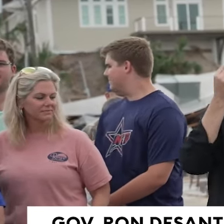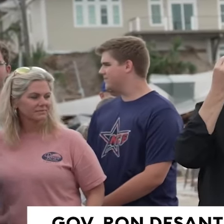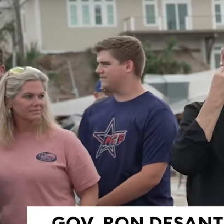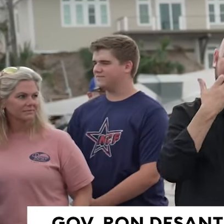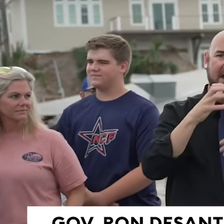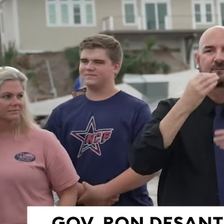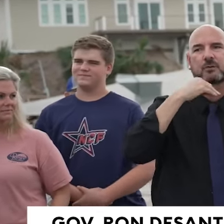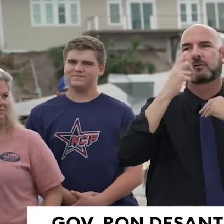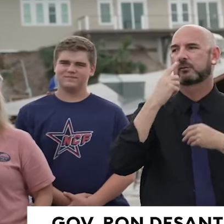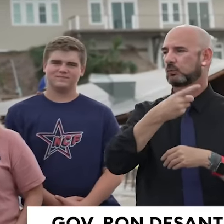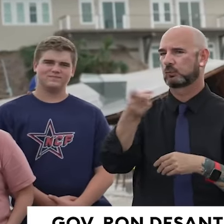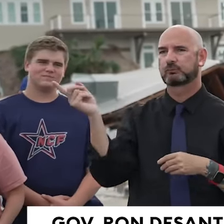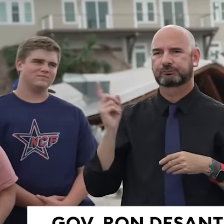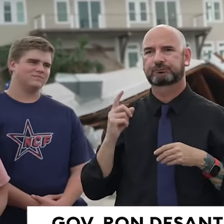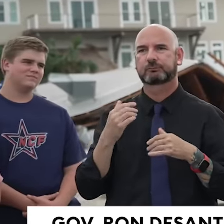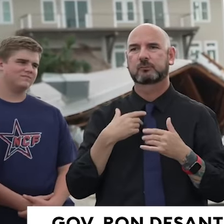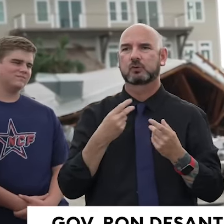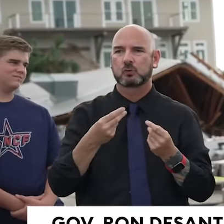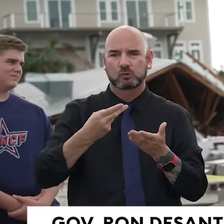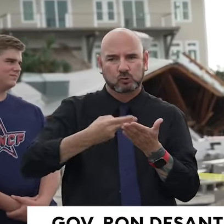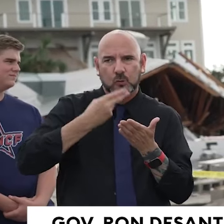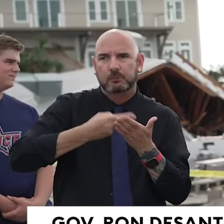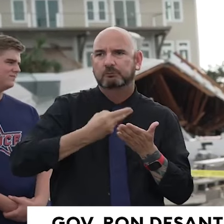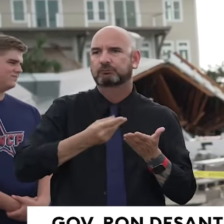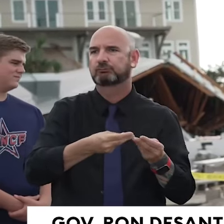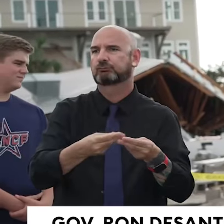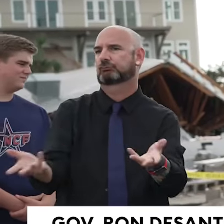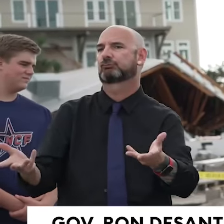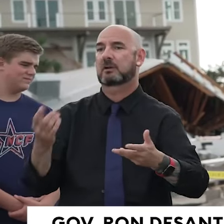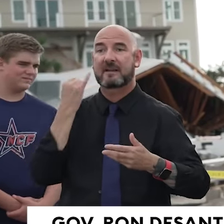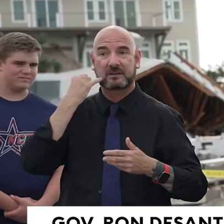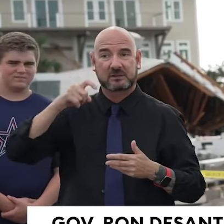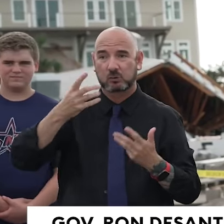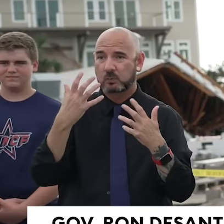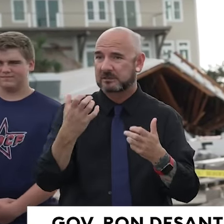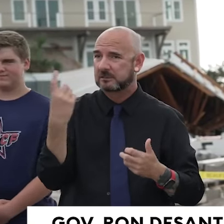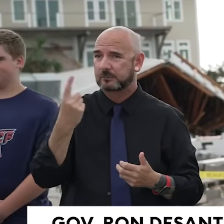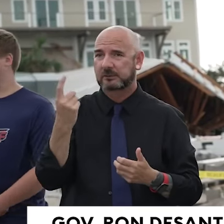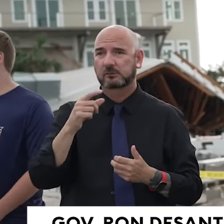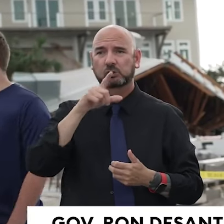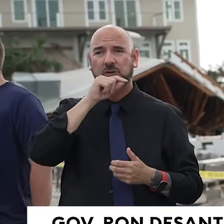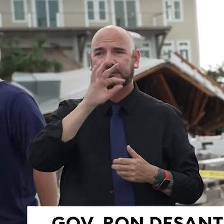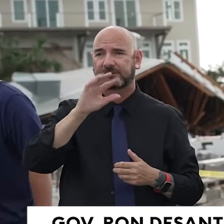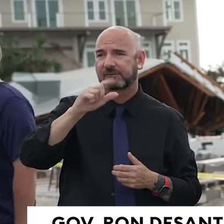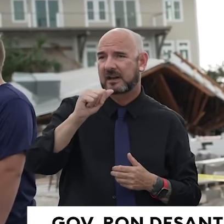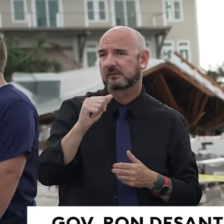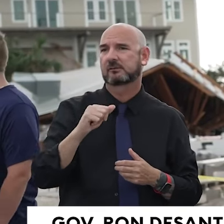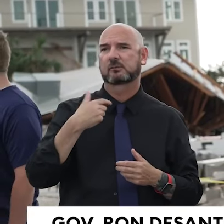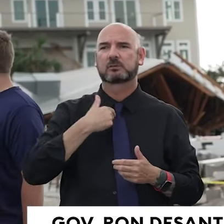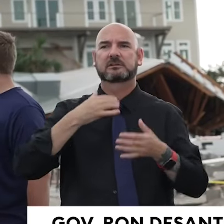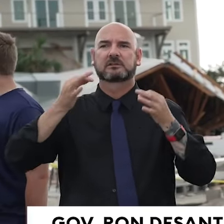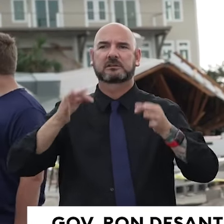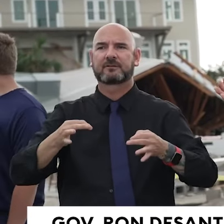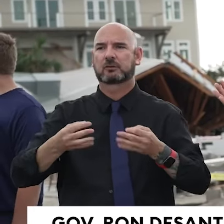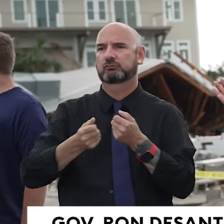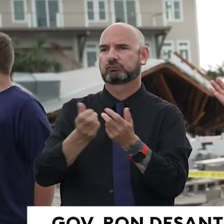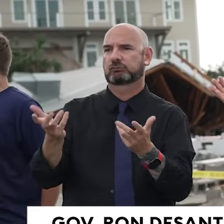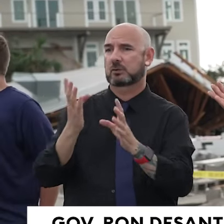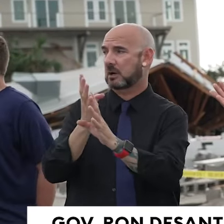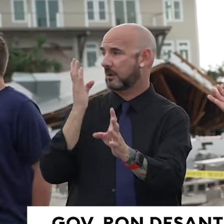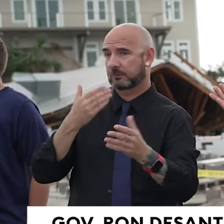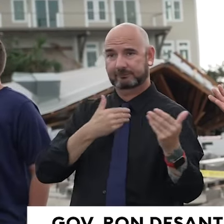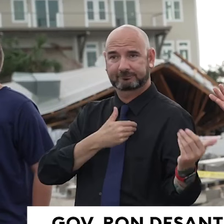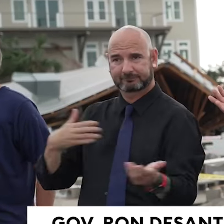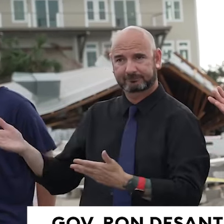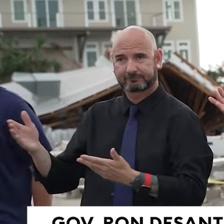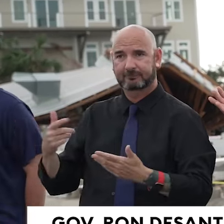to go in there and serve some of those. So if you all want some Chick-fil-A, then I definitely suggest you get in line. I mean, like, you go to almost